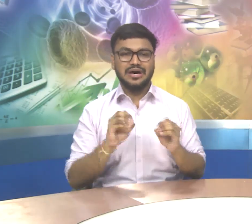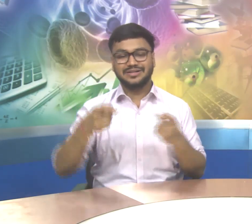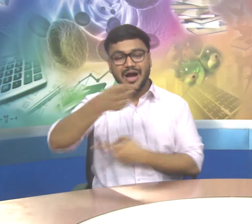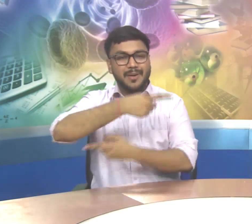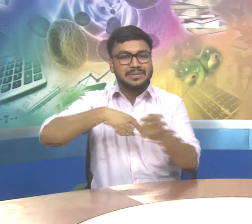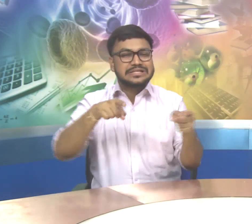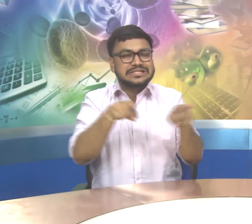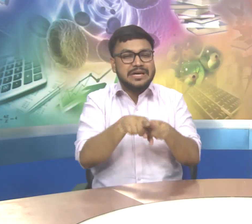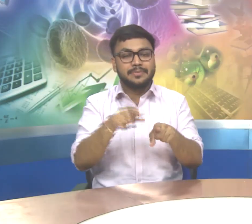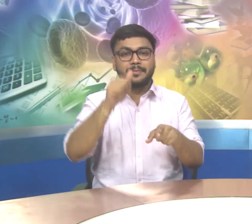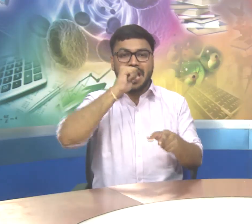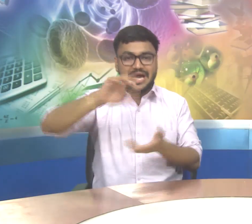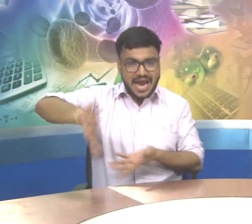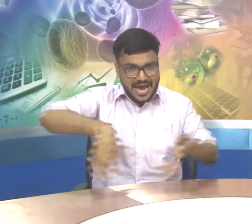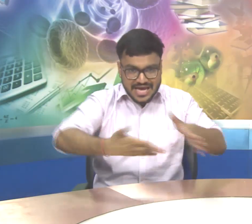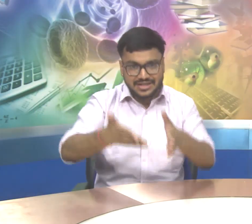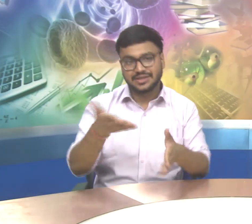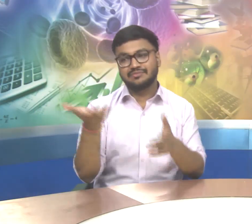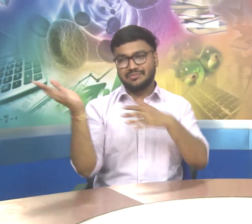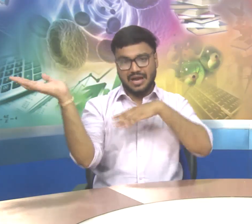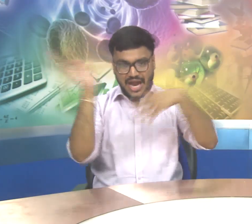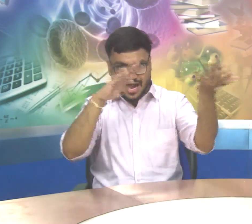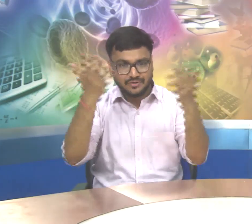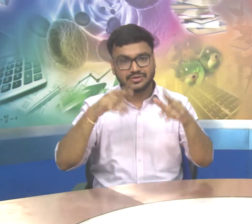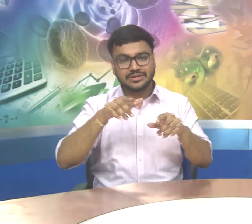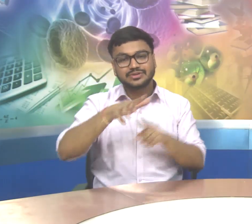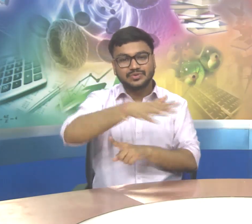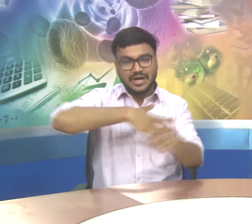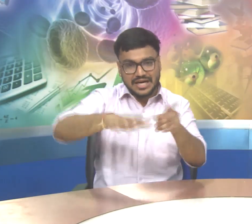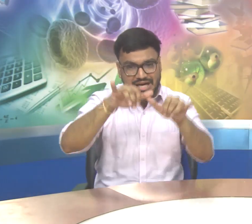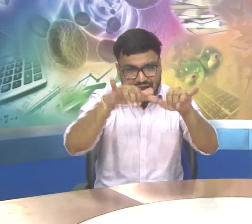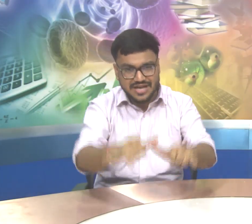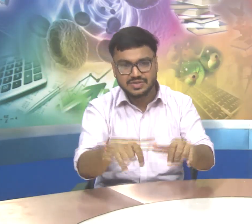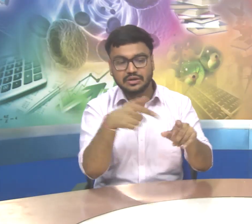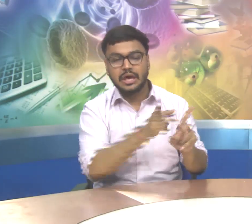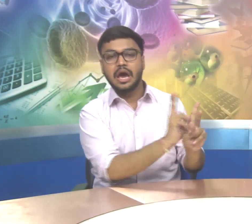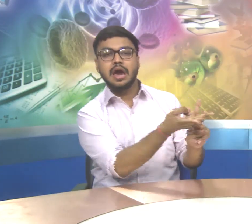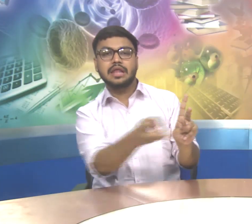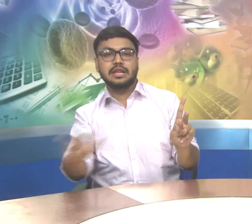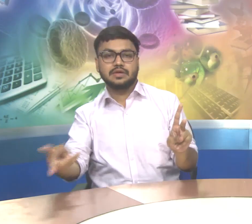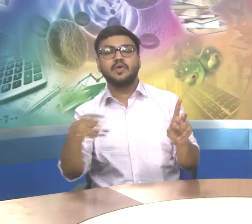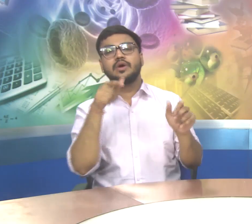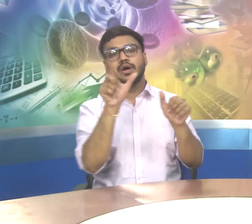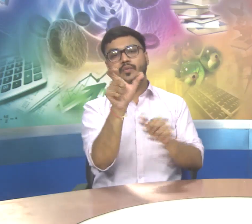Abiotic refers to non-living things like air, water, land, etc.